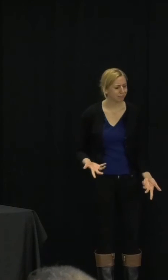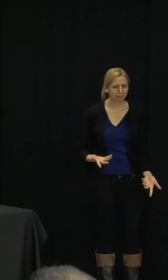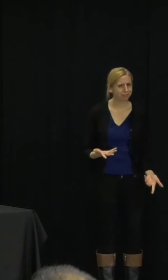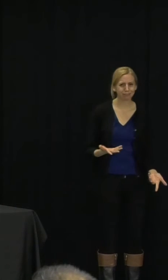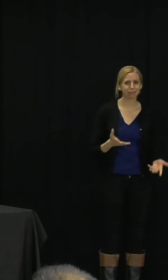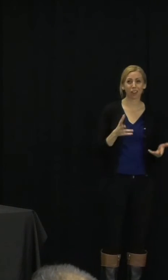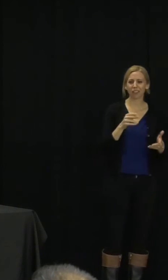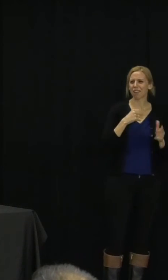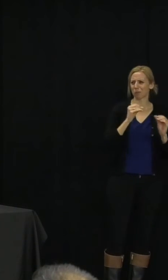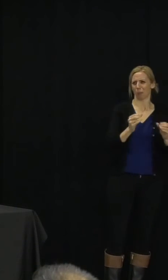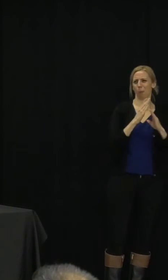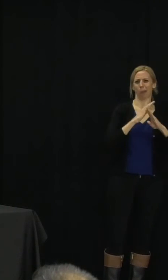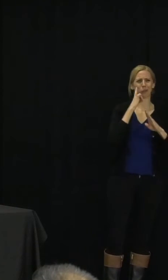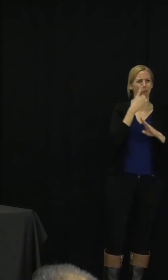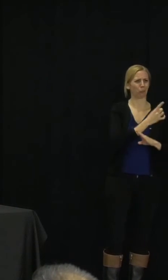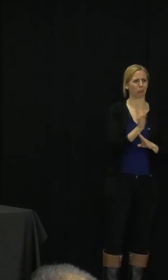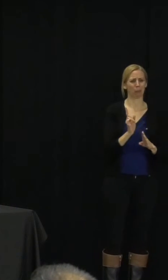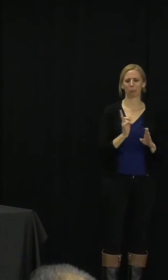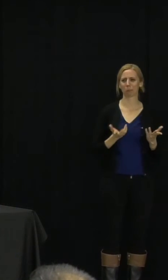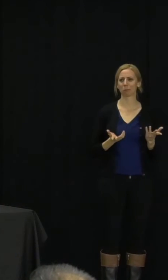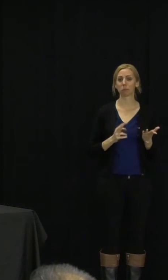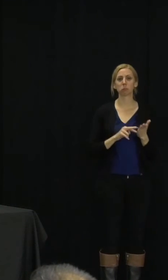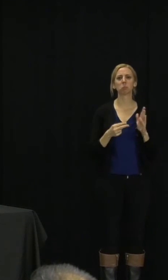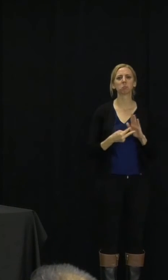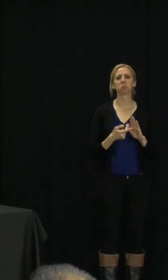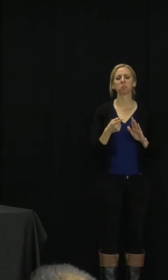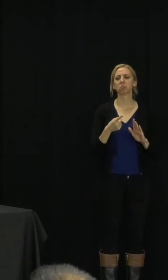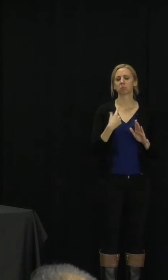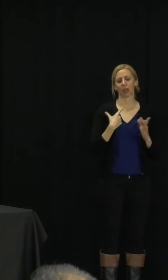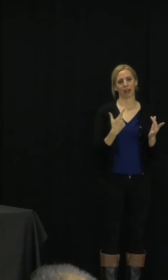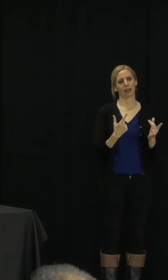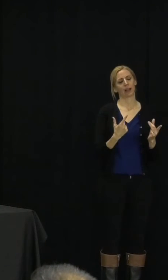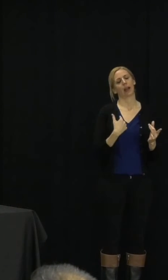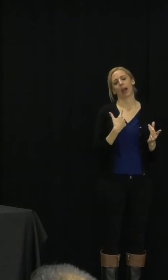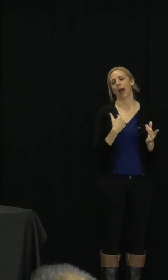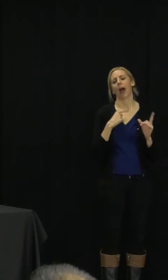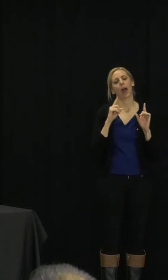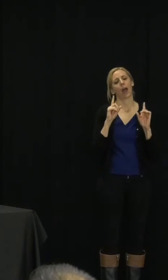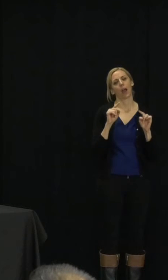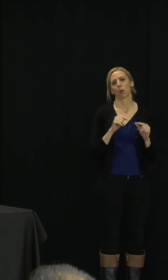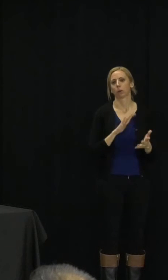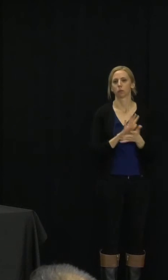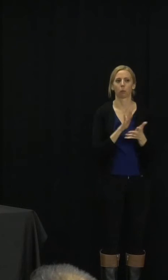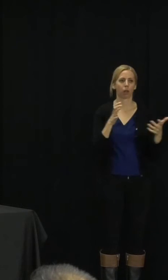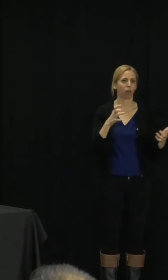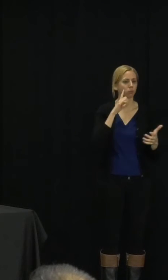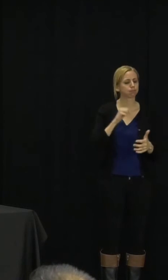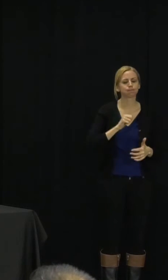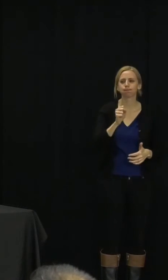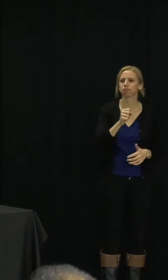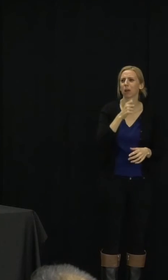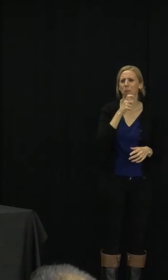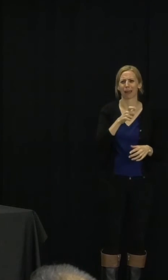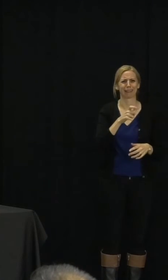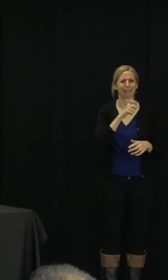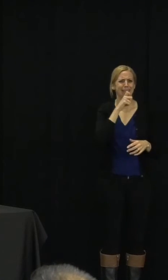to foster this work? So that's one of my additions to the recommendations, and I hope our scribes got